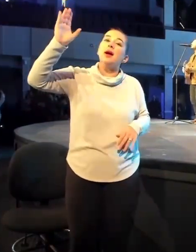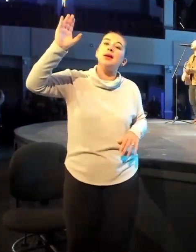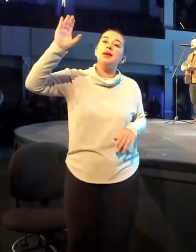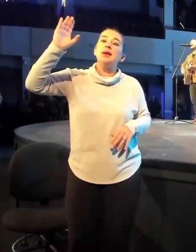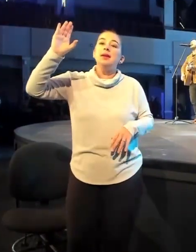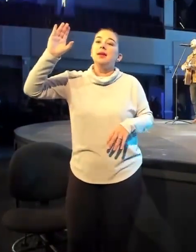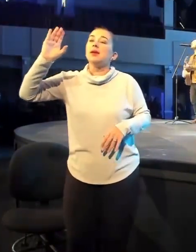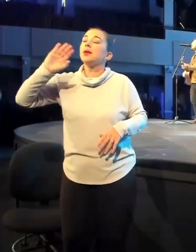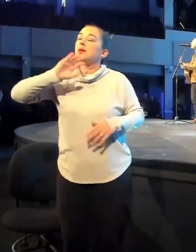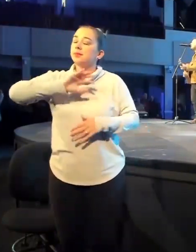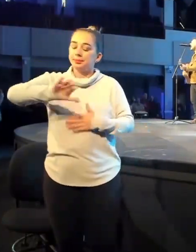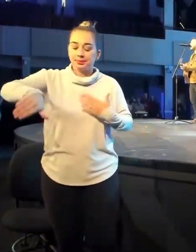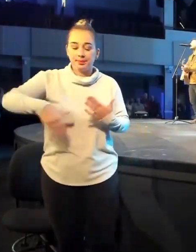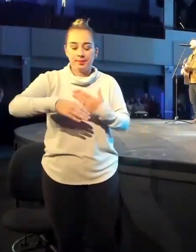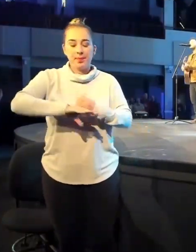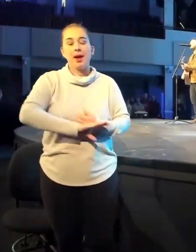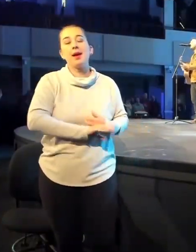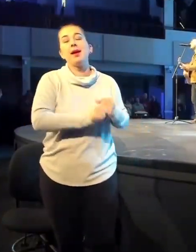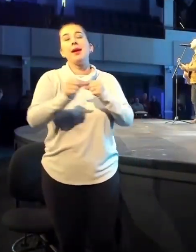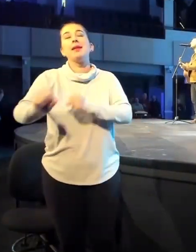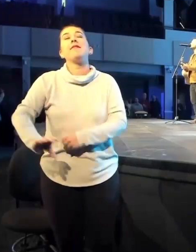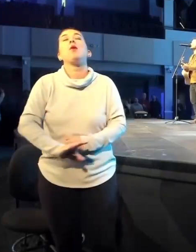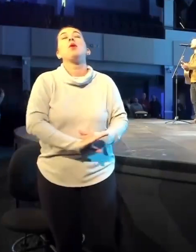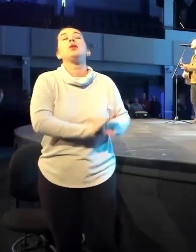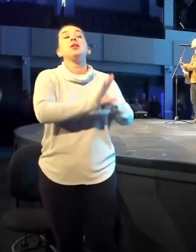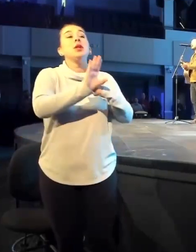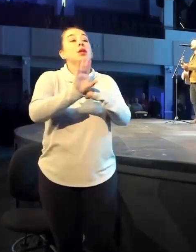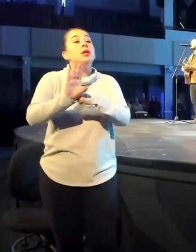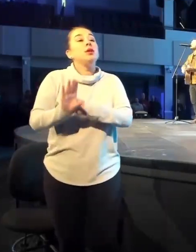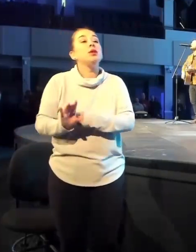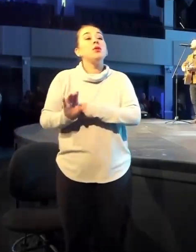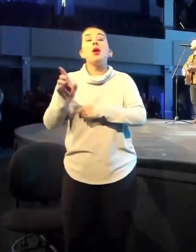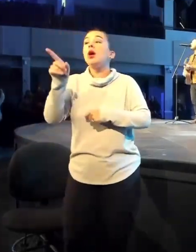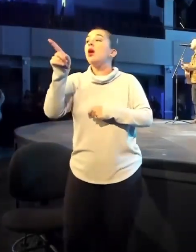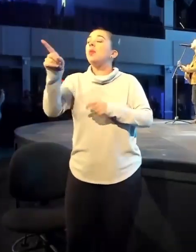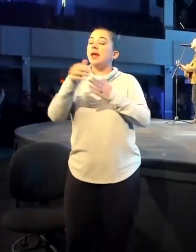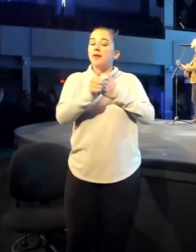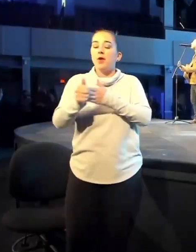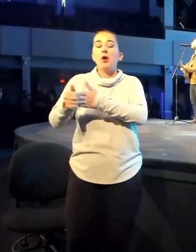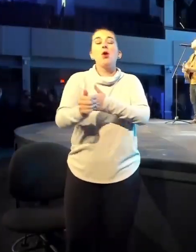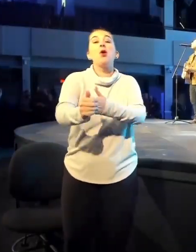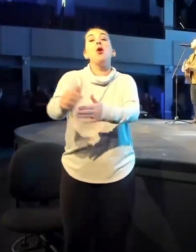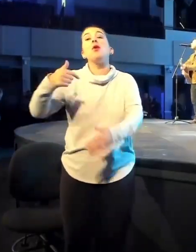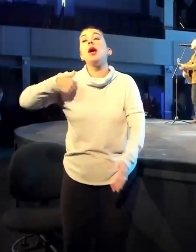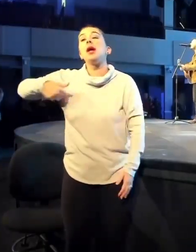God. An almighty fortress, you go before us.